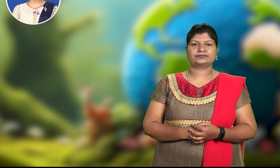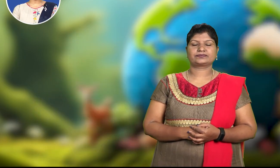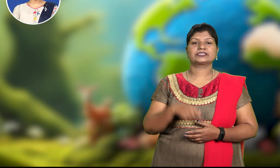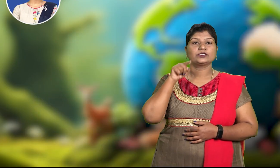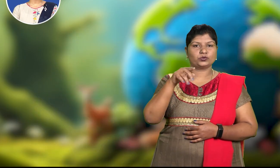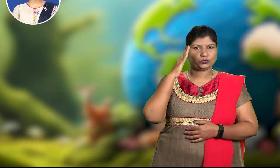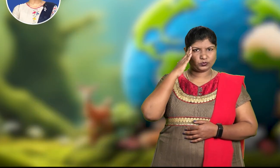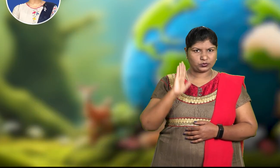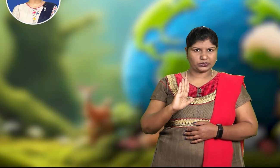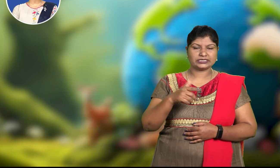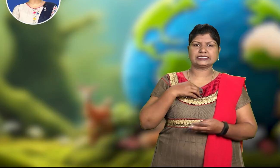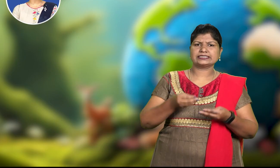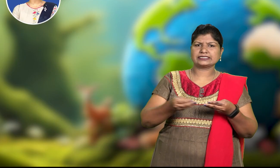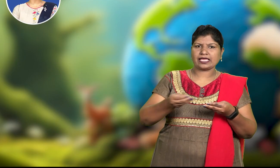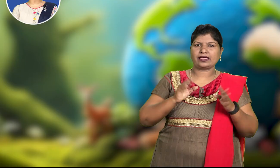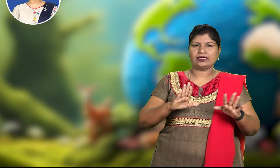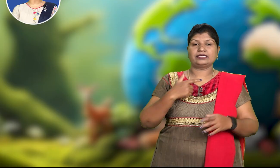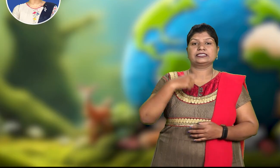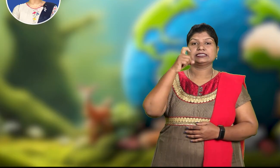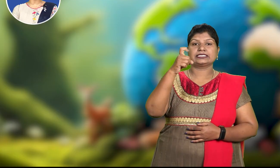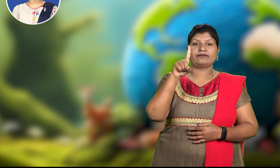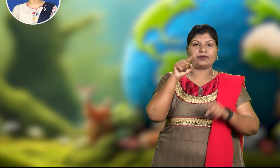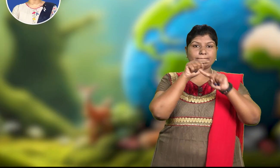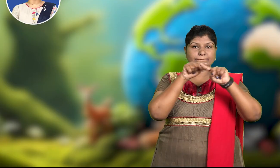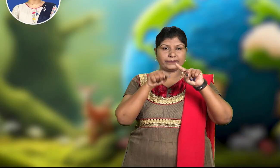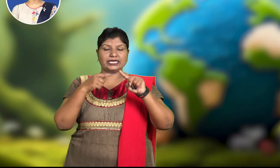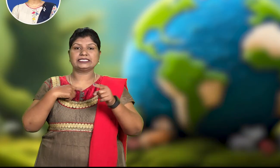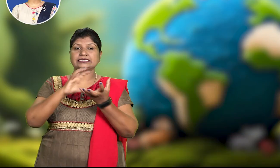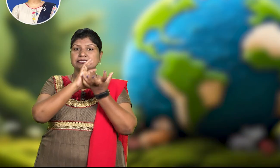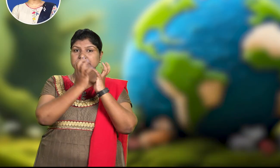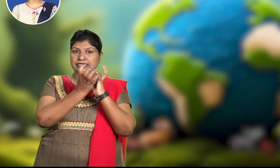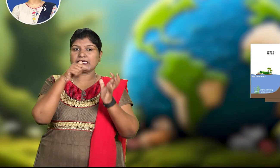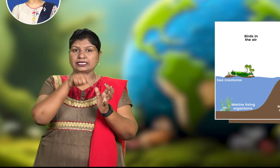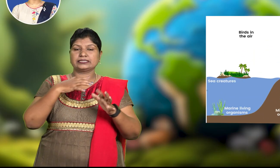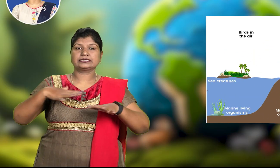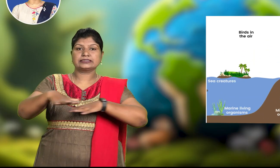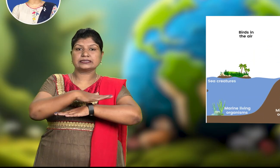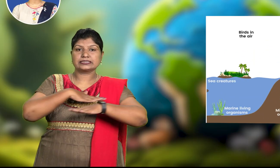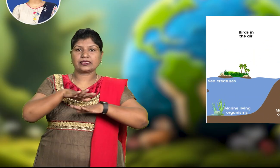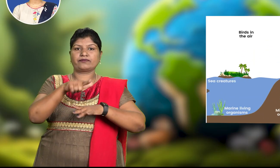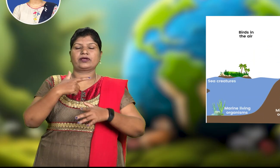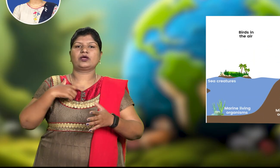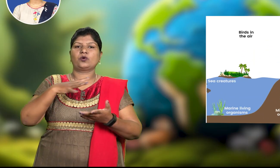You know that nearly 71% of Earth's surface is covered by water.